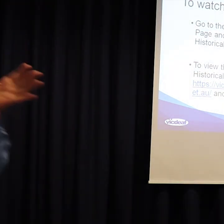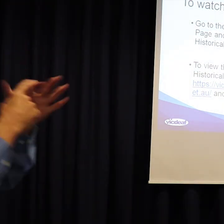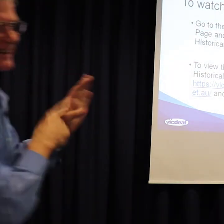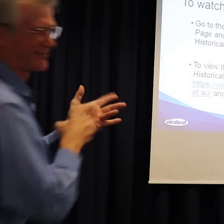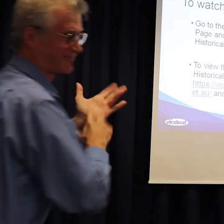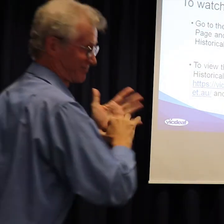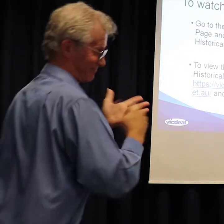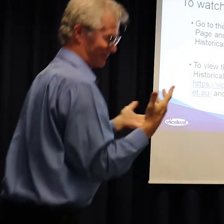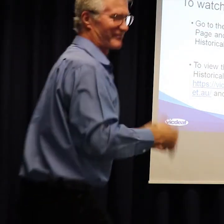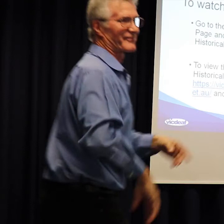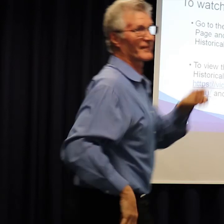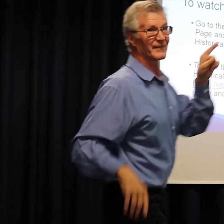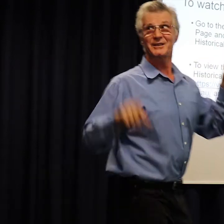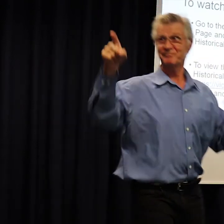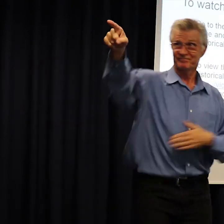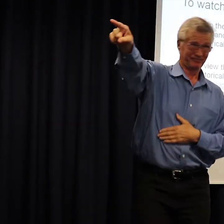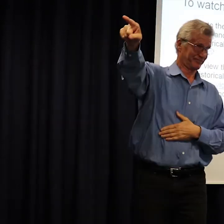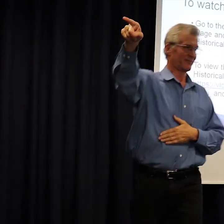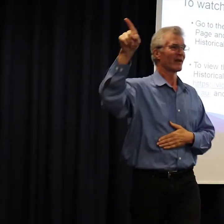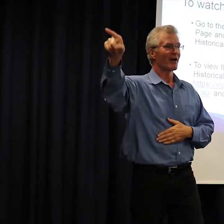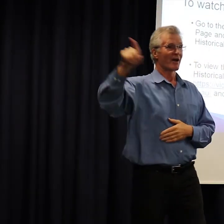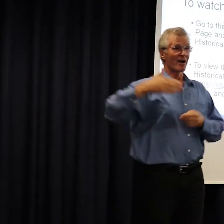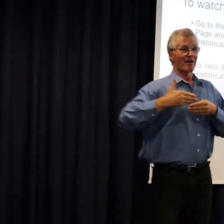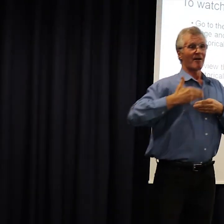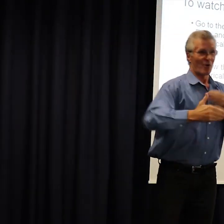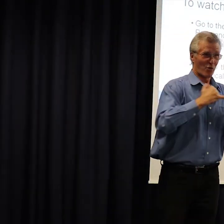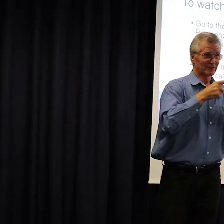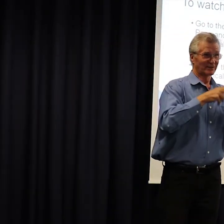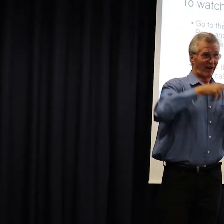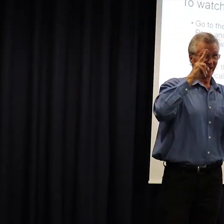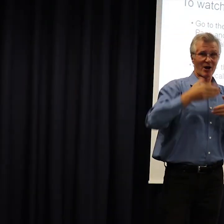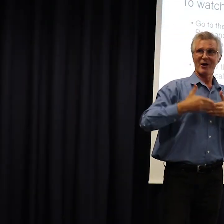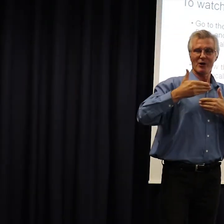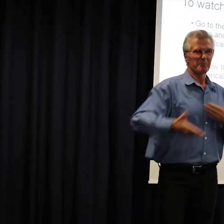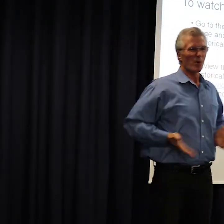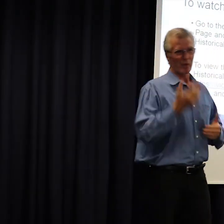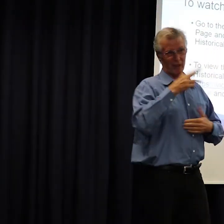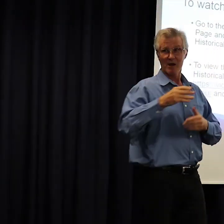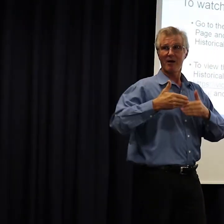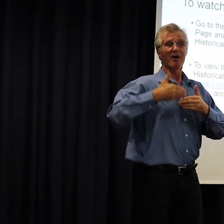EA means Ernest Abraham. So this guy had a son